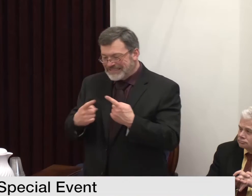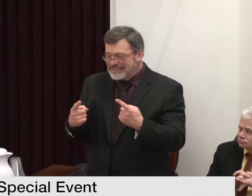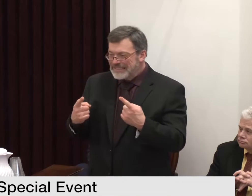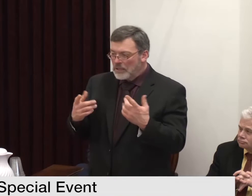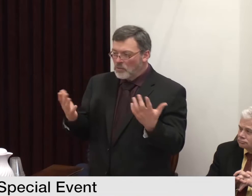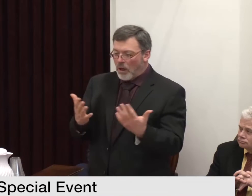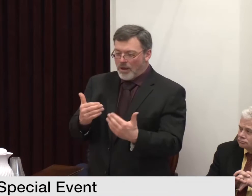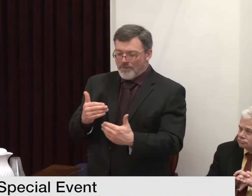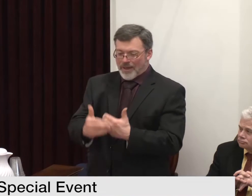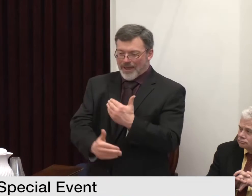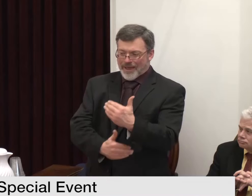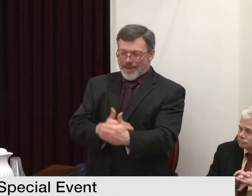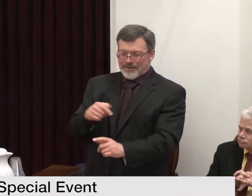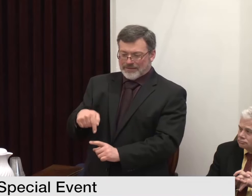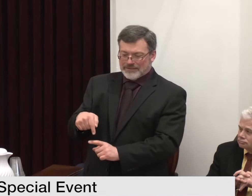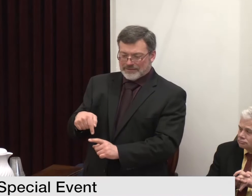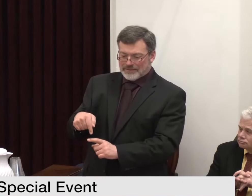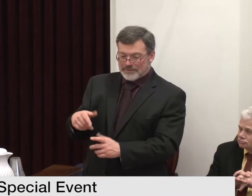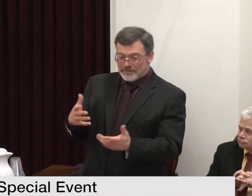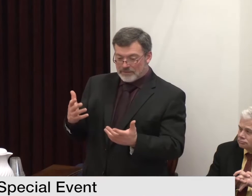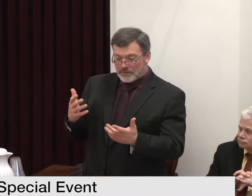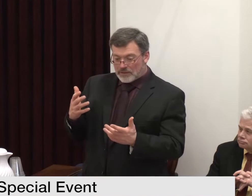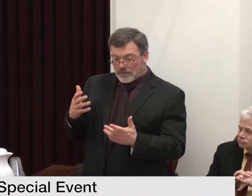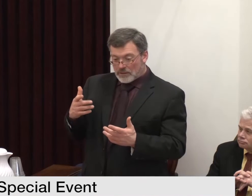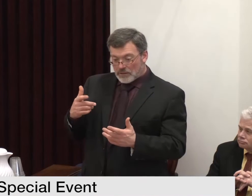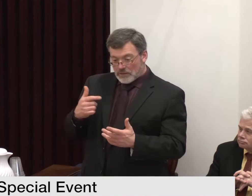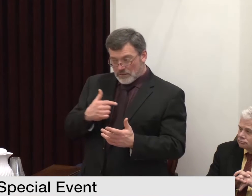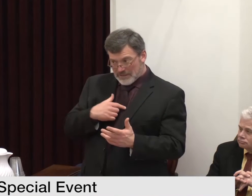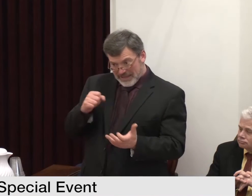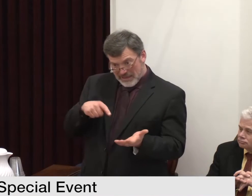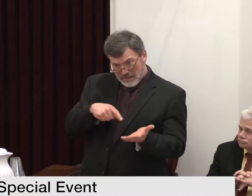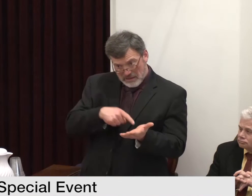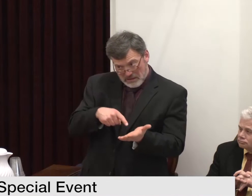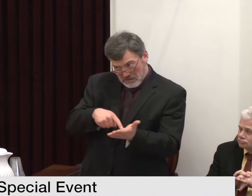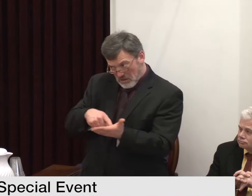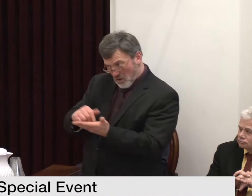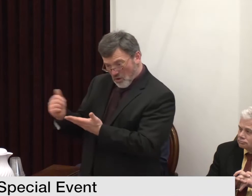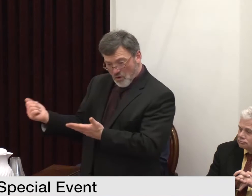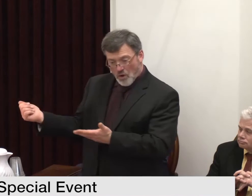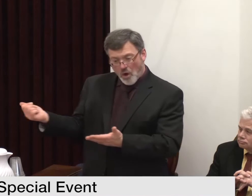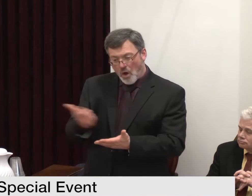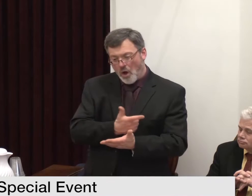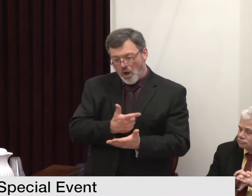But pretending we can fund everything isn't realistic.